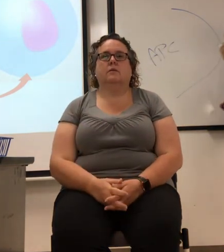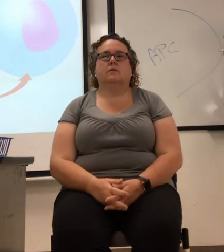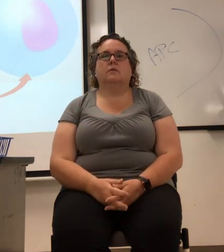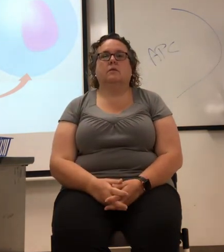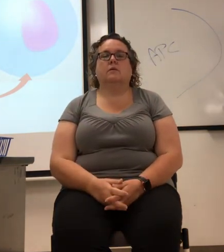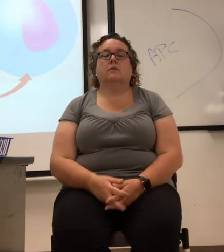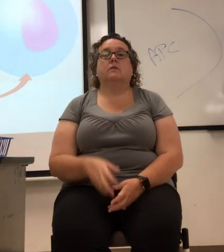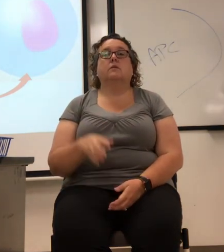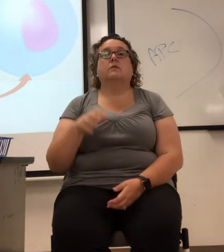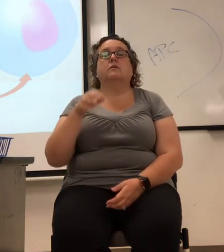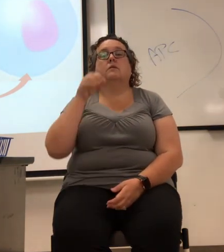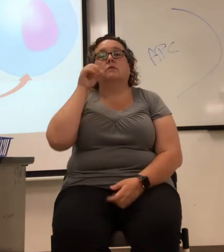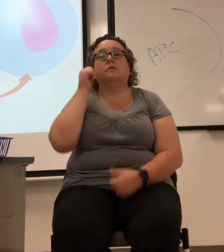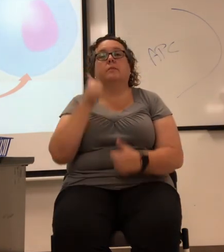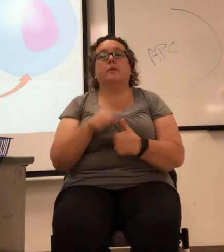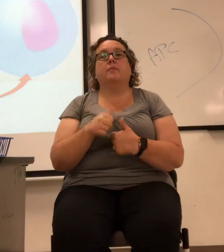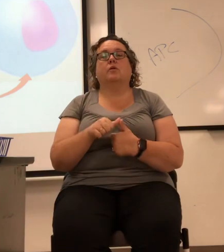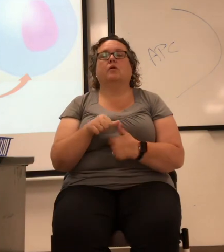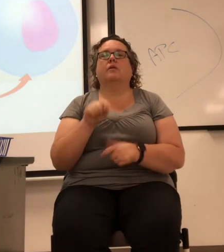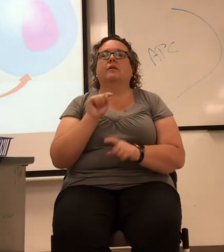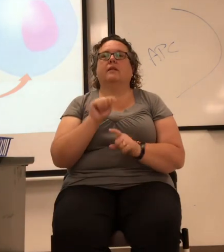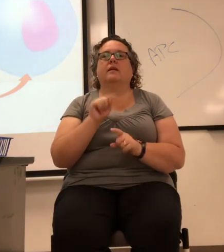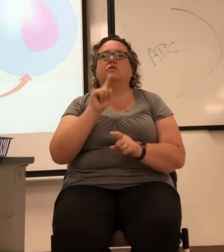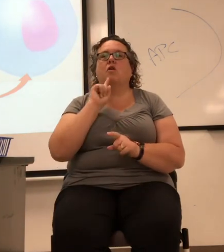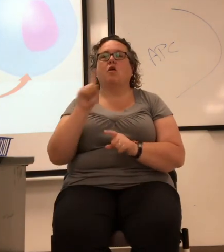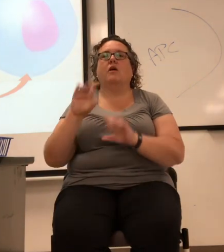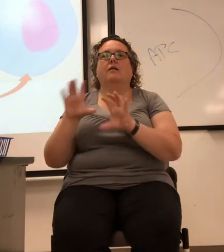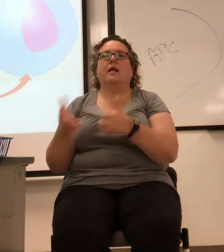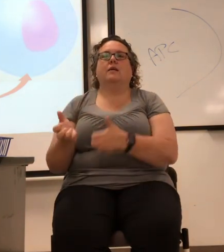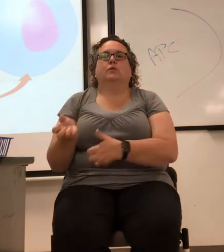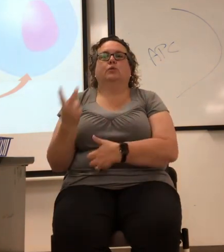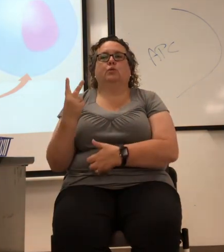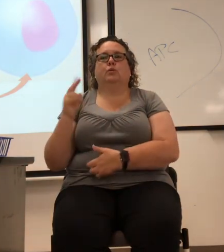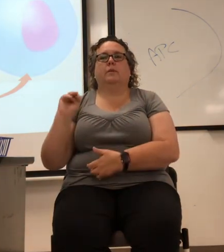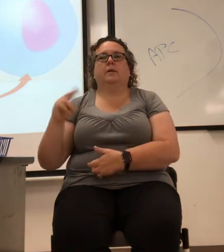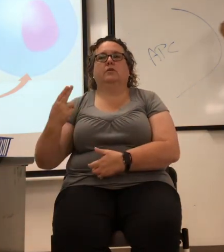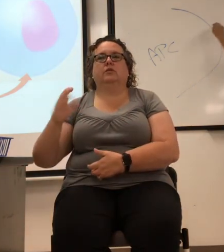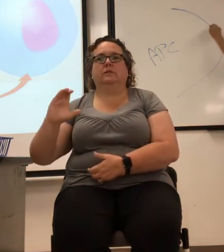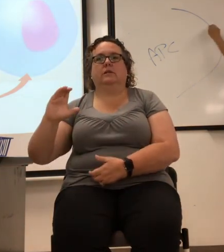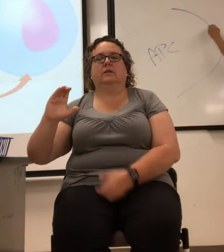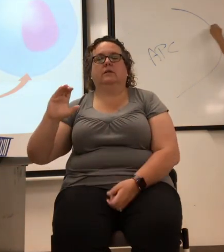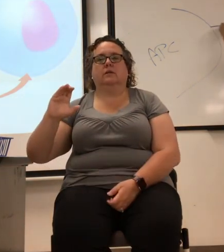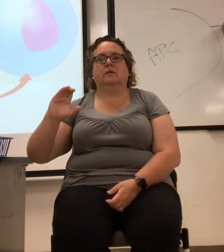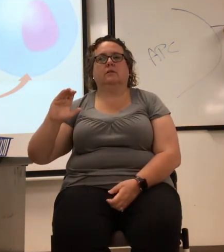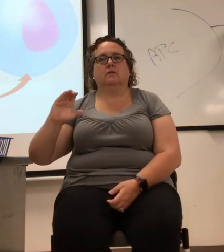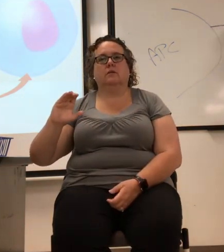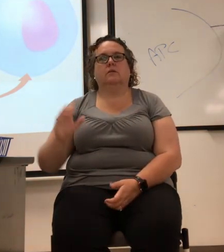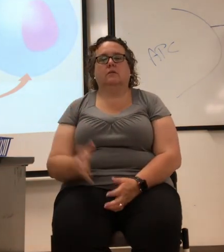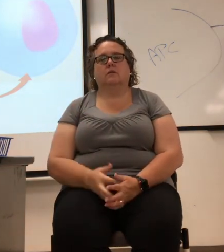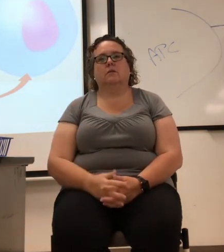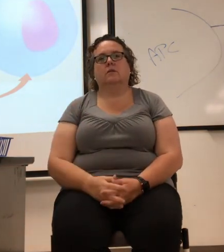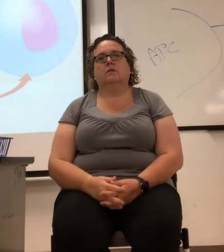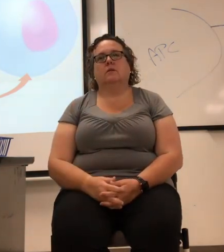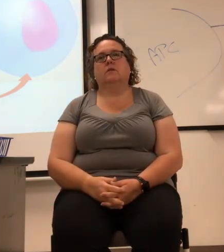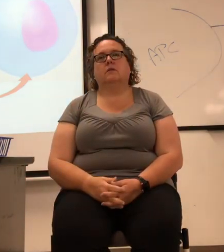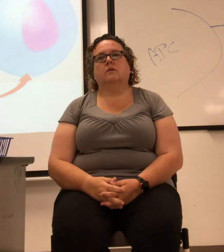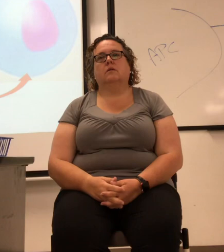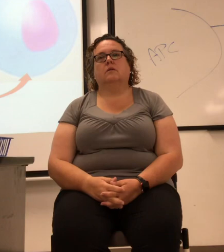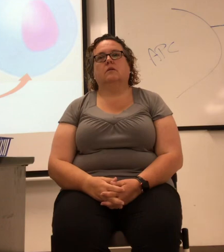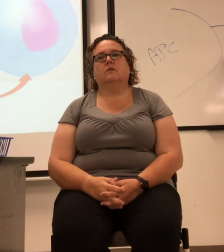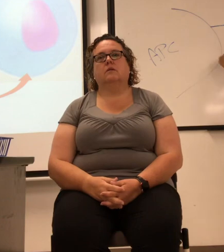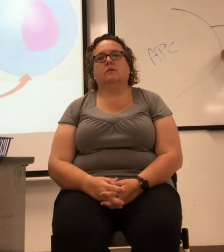Okay, so remember, these are the class 2 MHC. I'll kind of